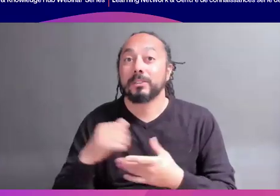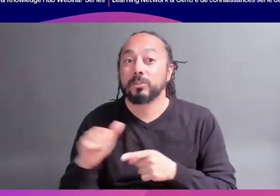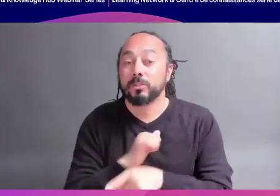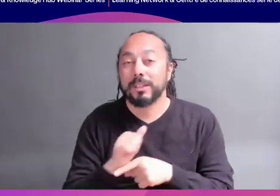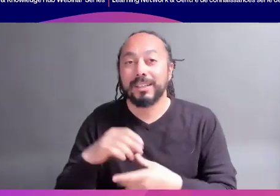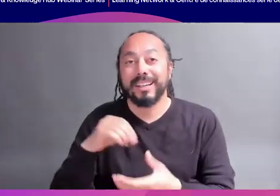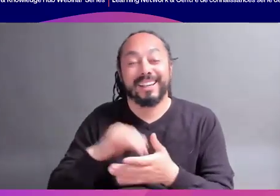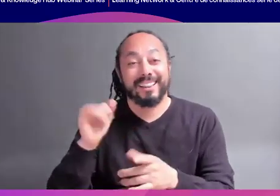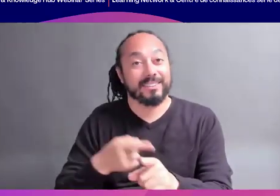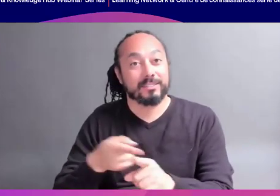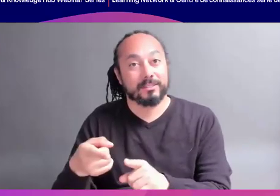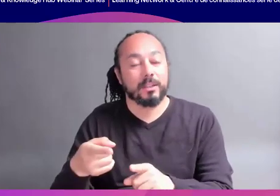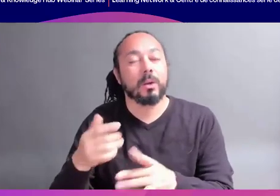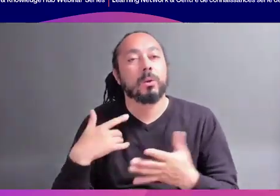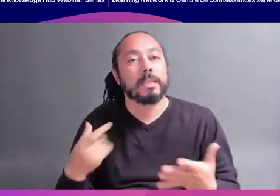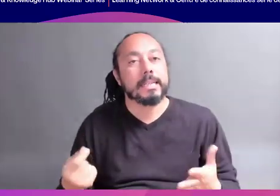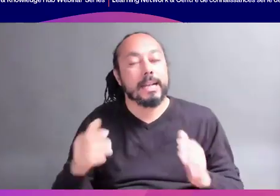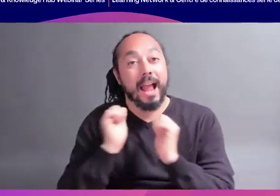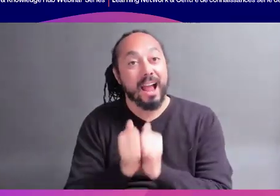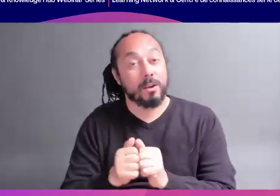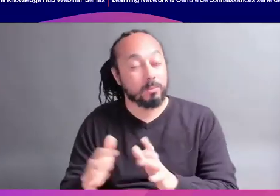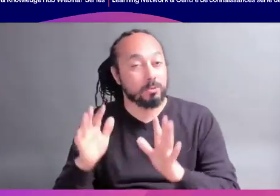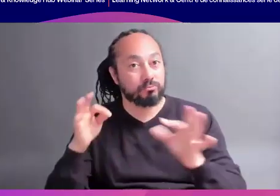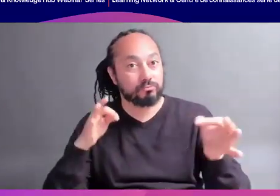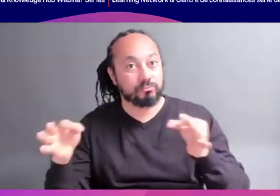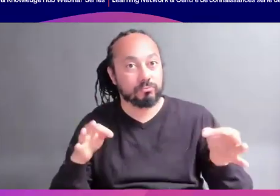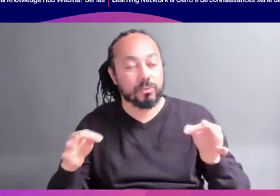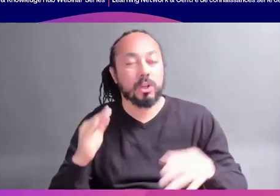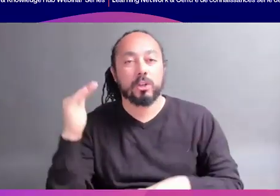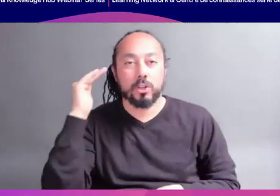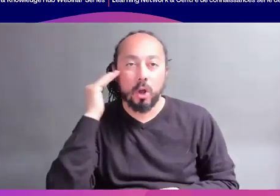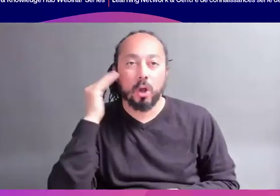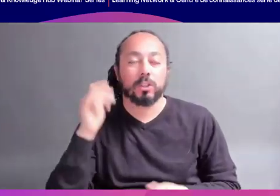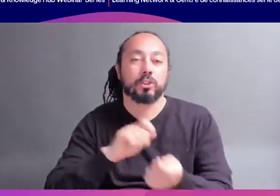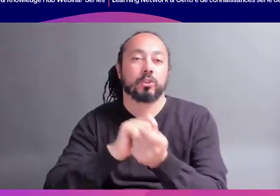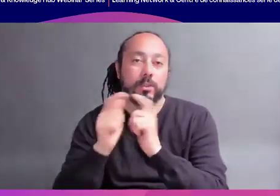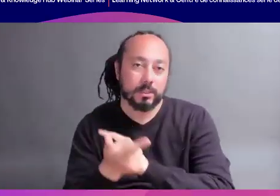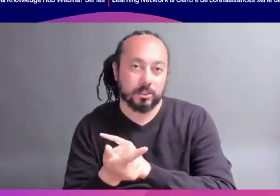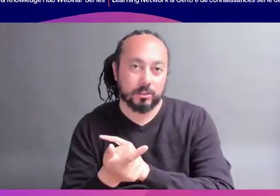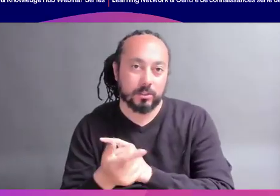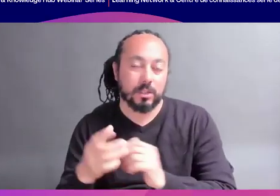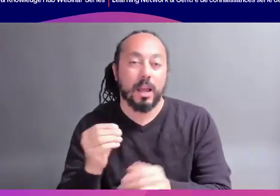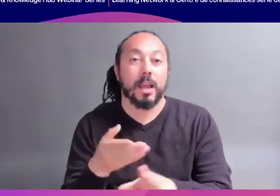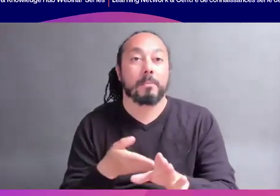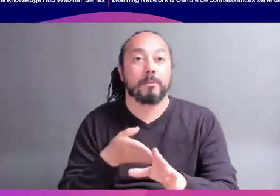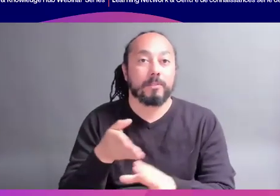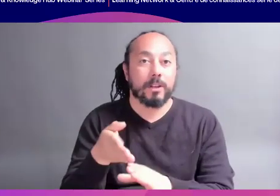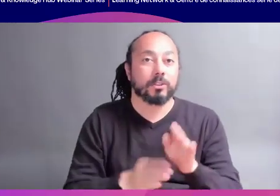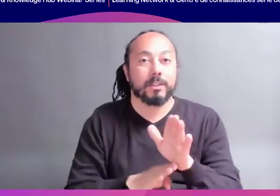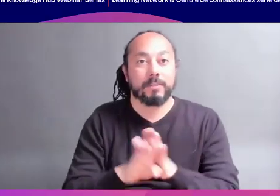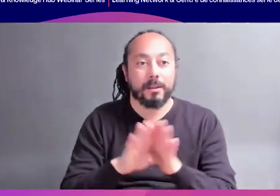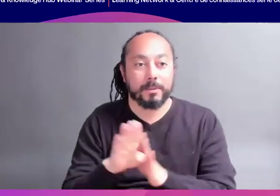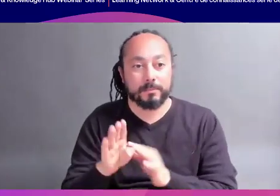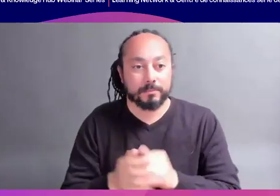that section, actually, we framed it as knowledge translation. We framed it as professional development.